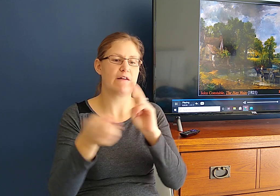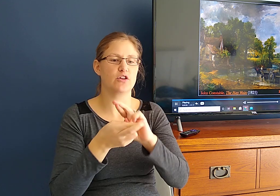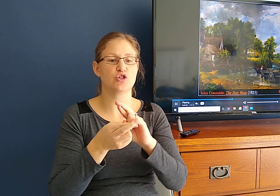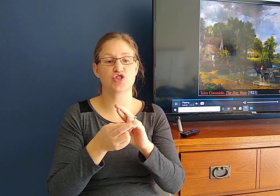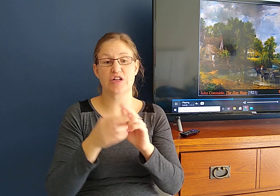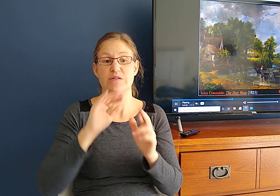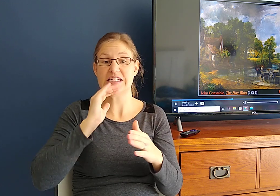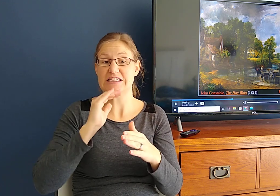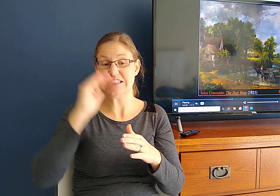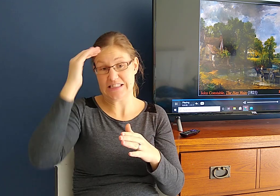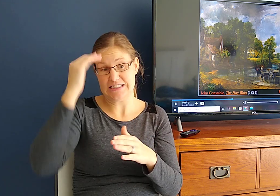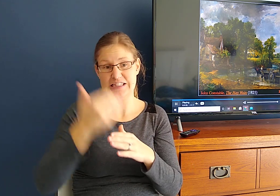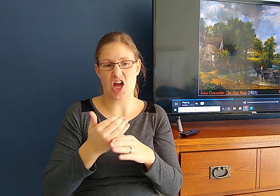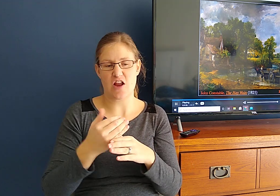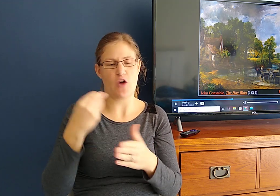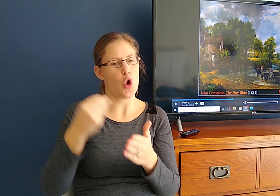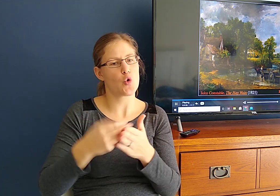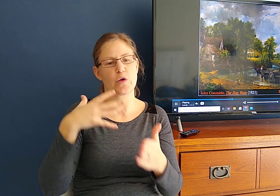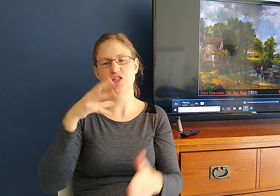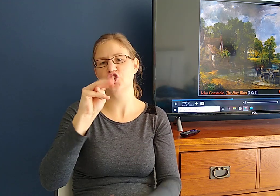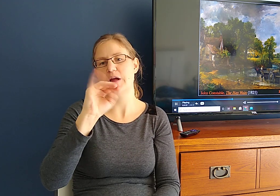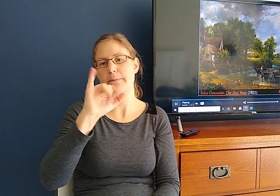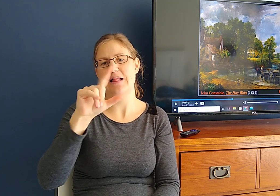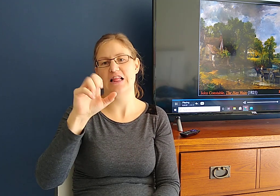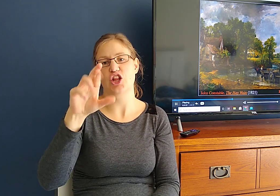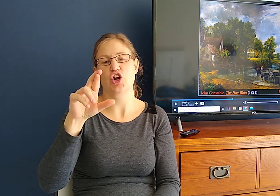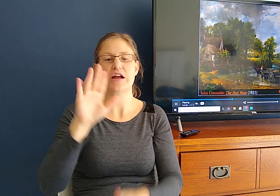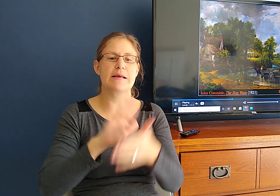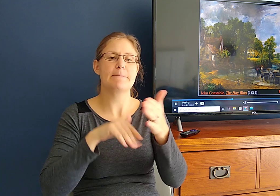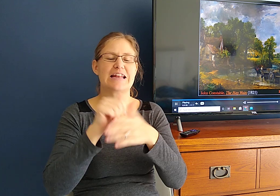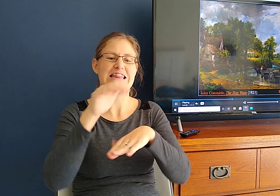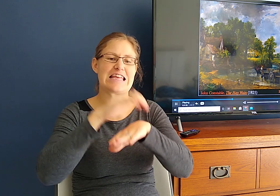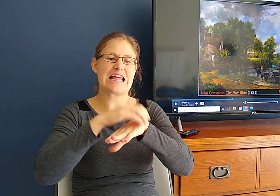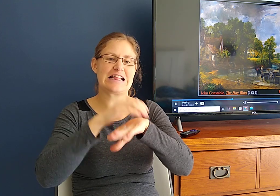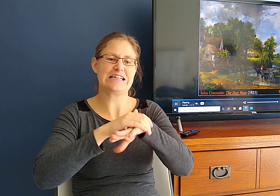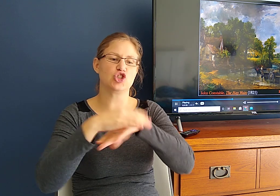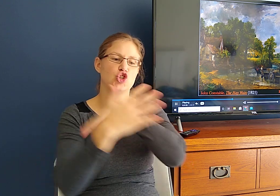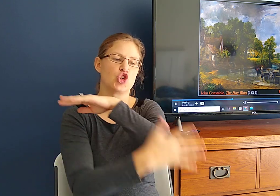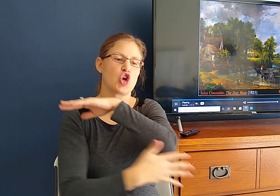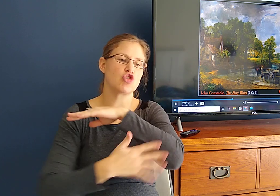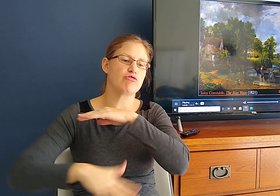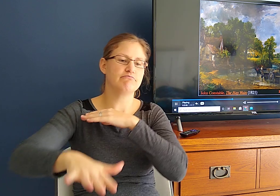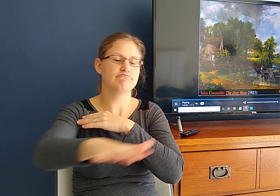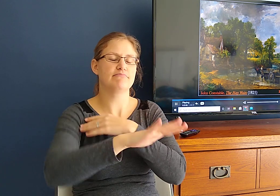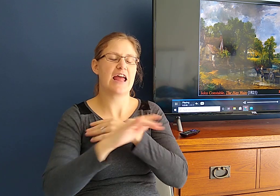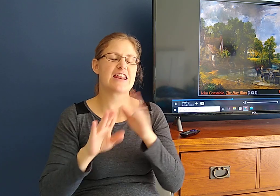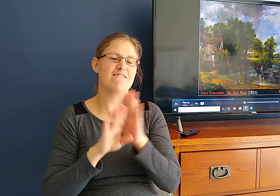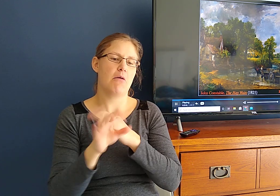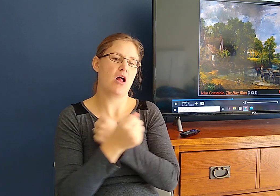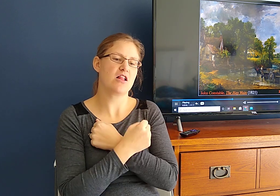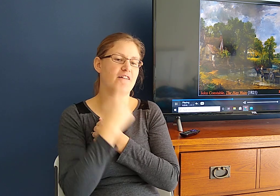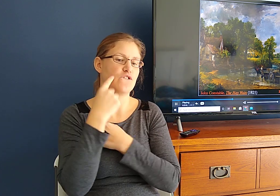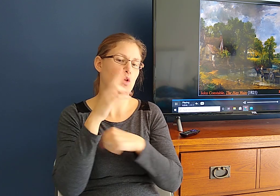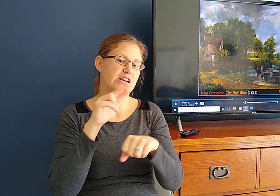miller, and he painted the English countryside and developed a love for nature that stayed with him all of his